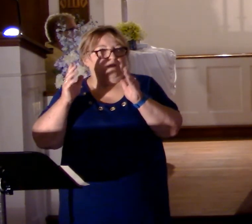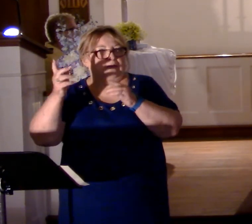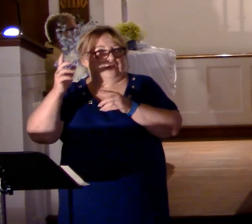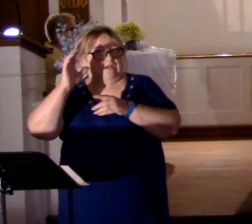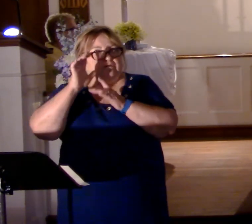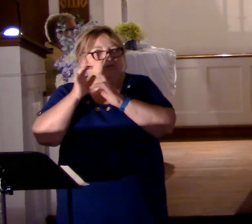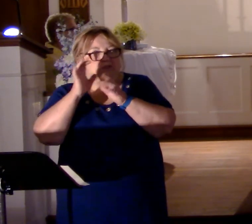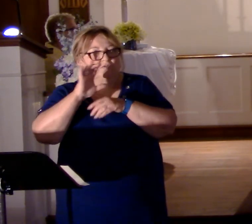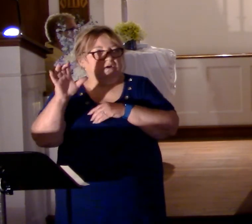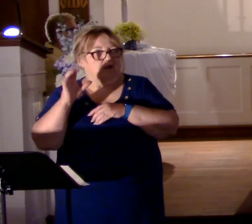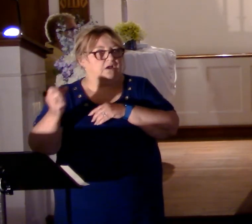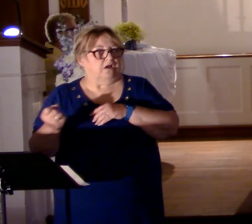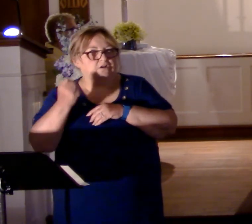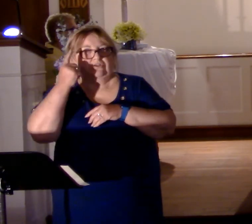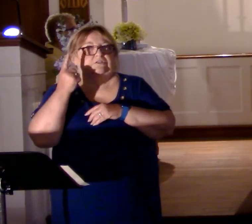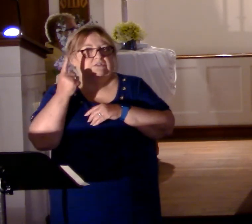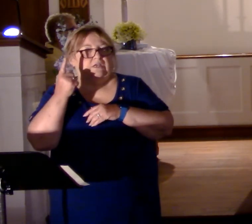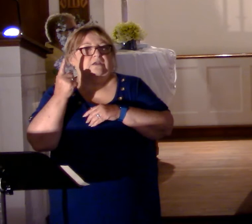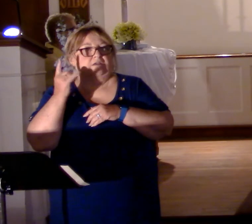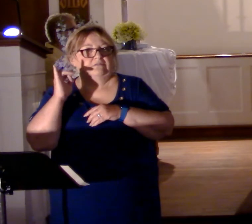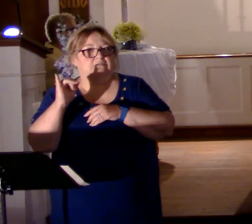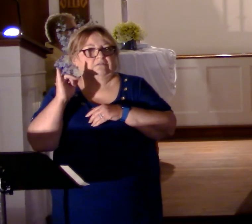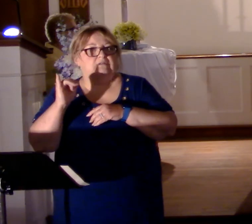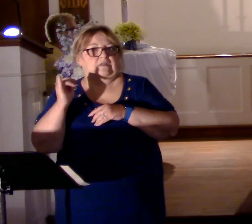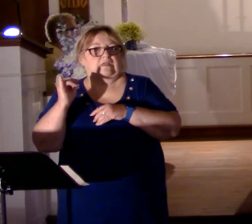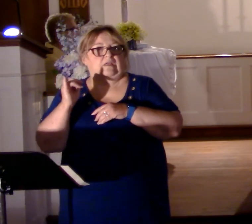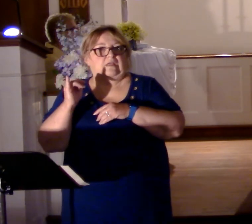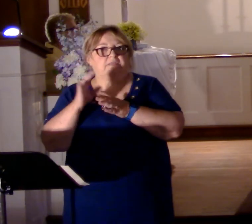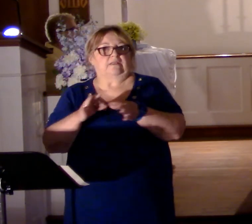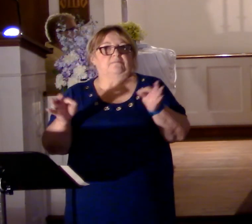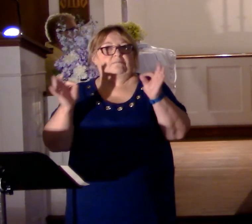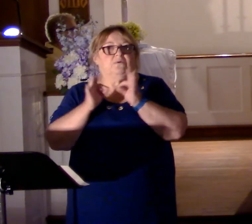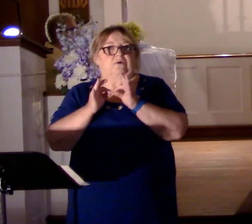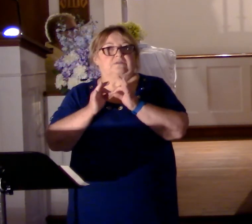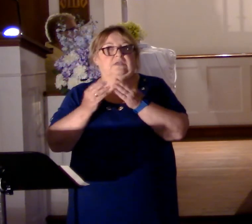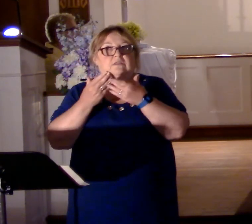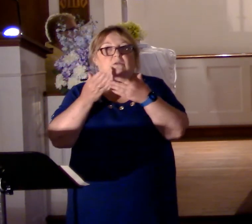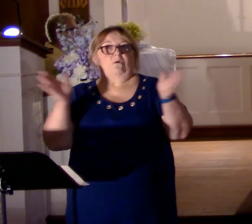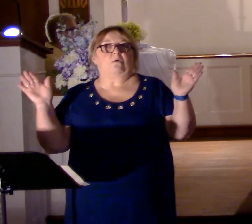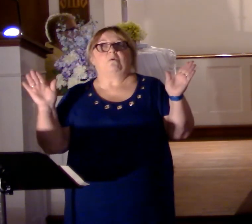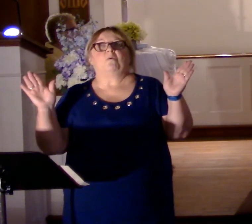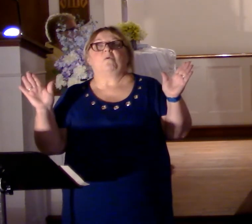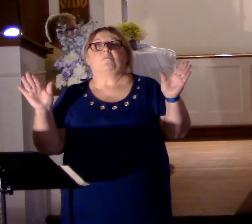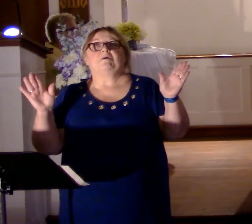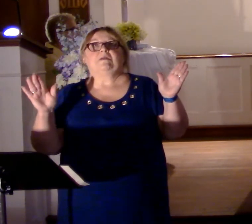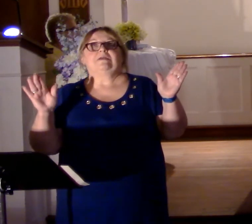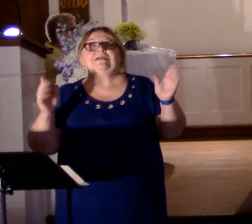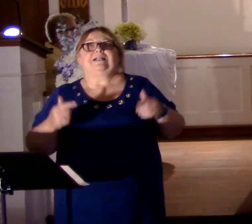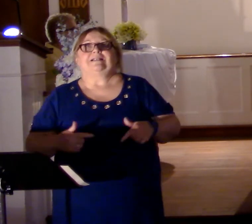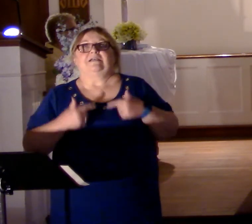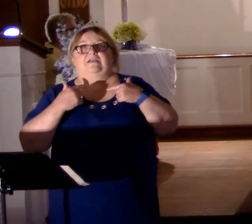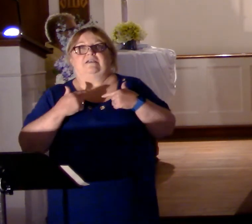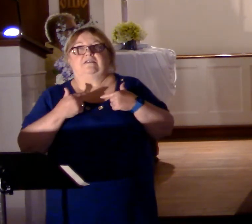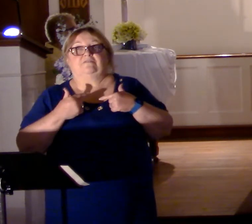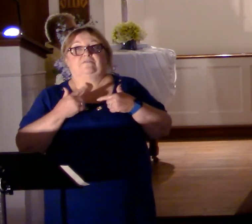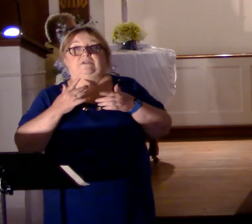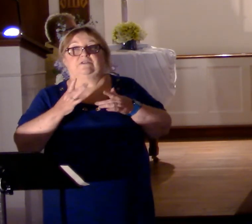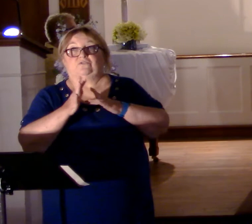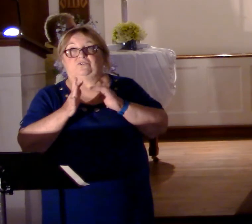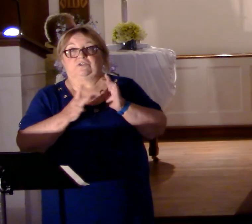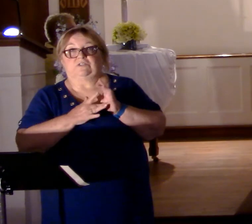Christ, understands its importance, and opens his or her life to